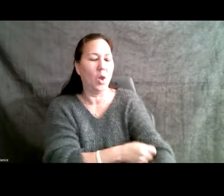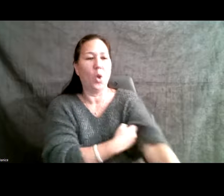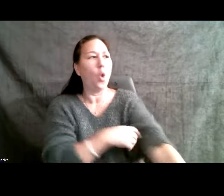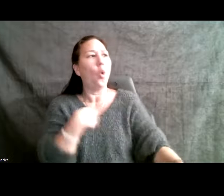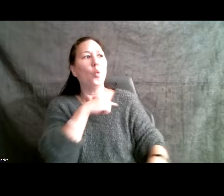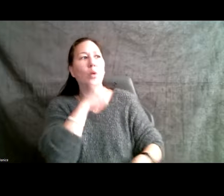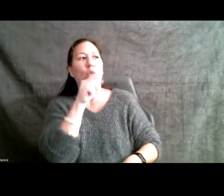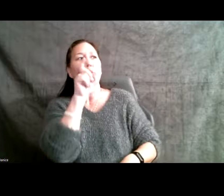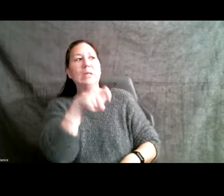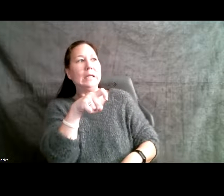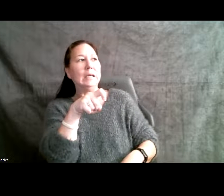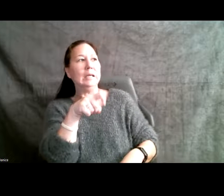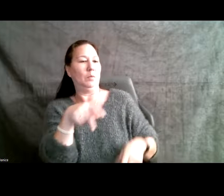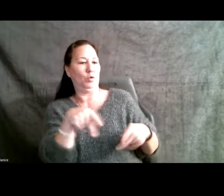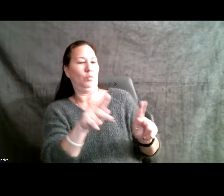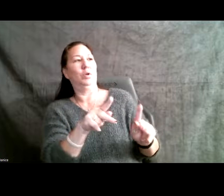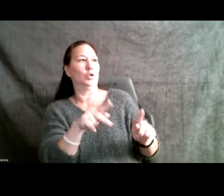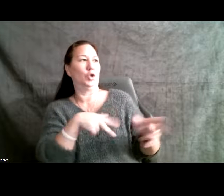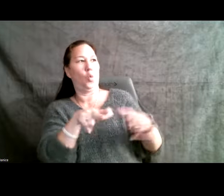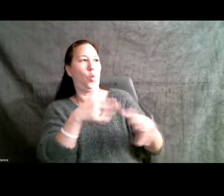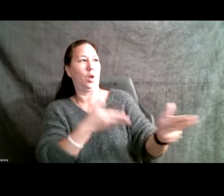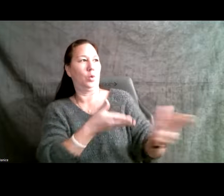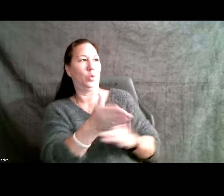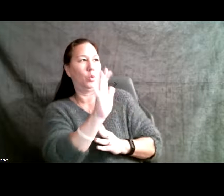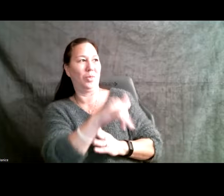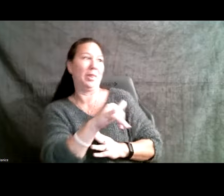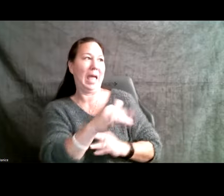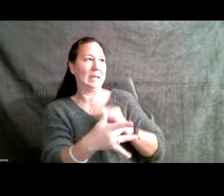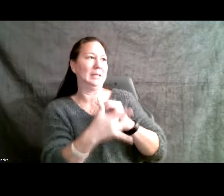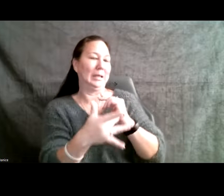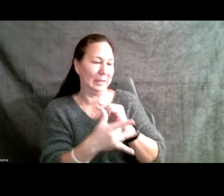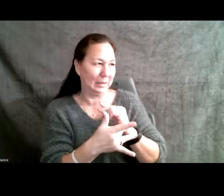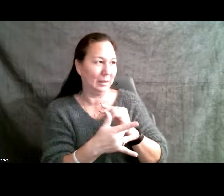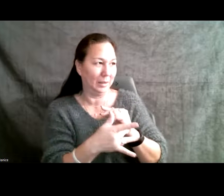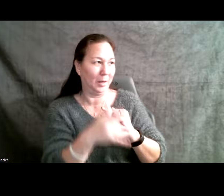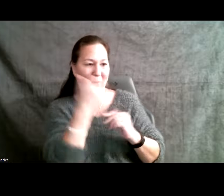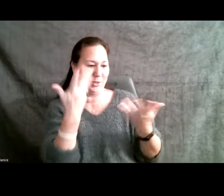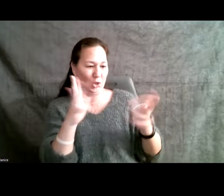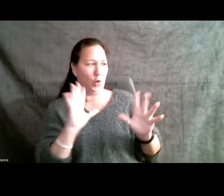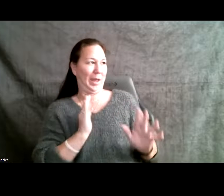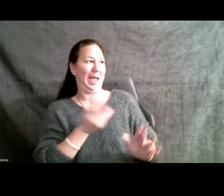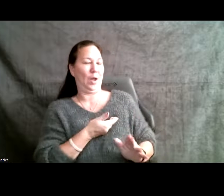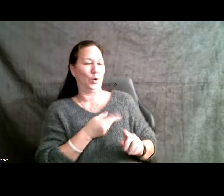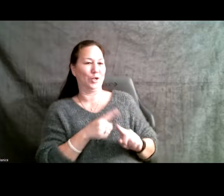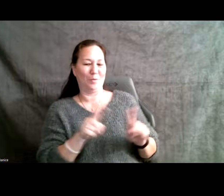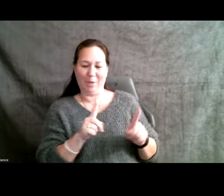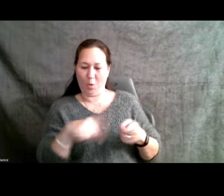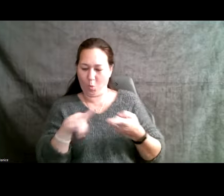go walk through that property technically. But when it's covered with